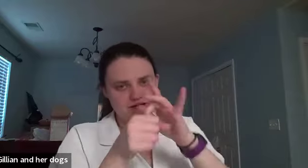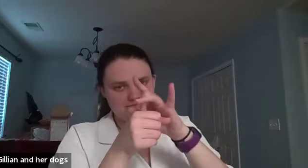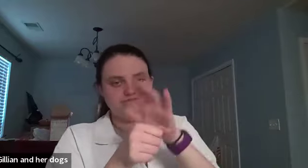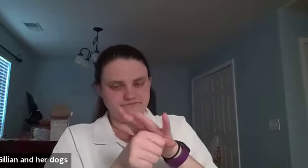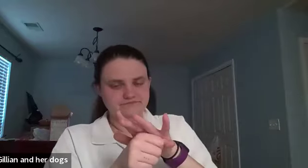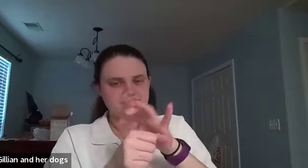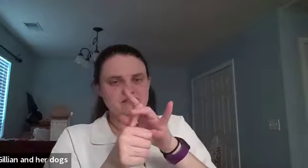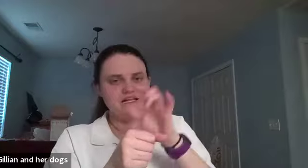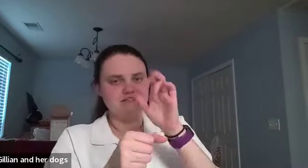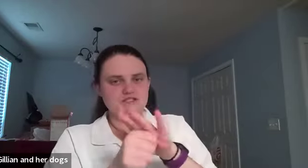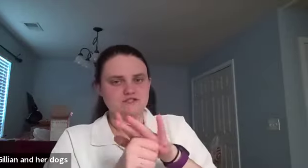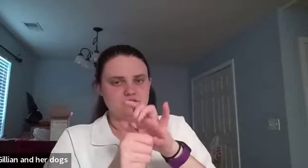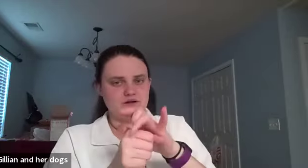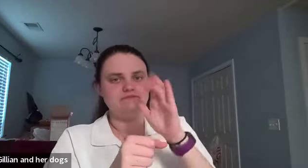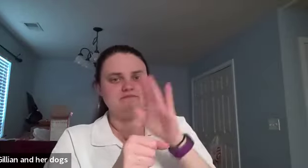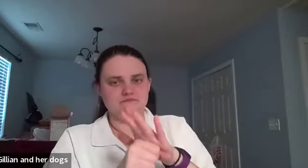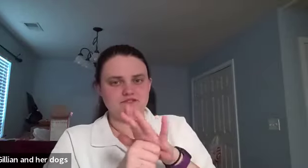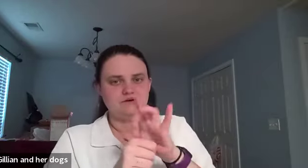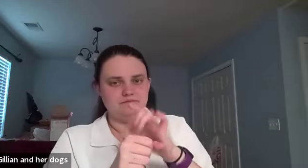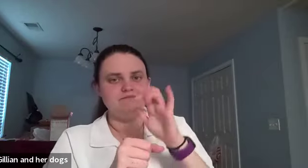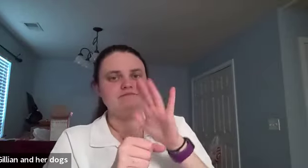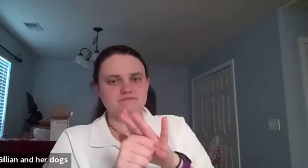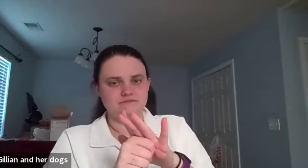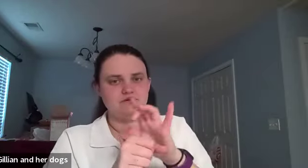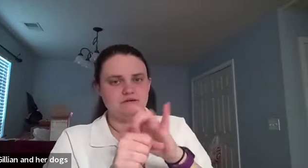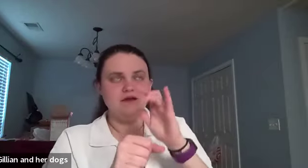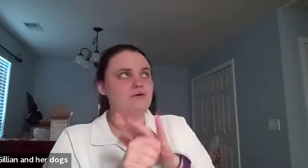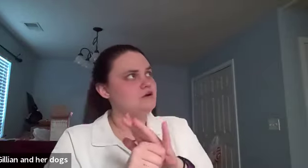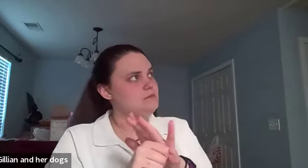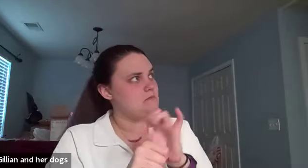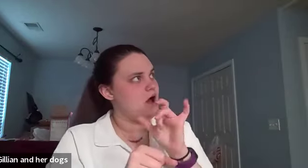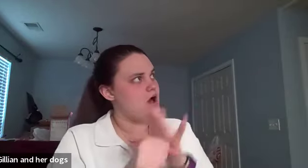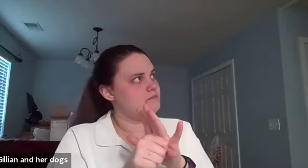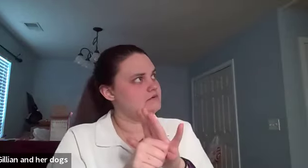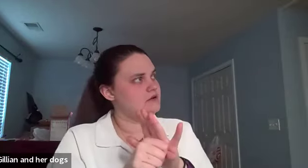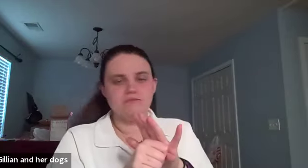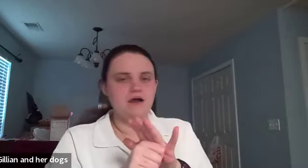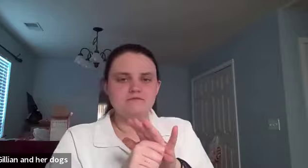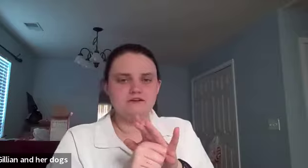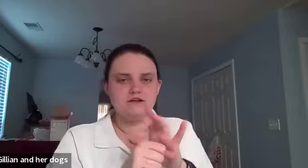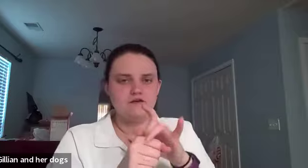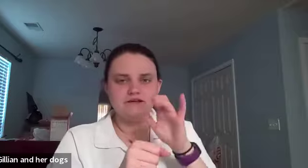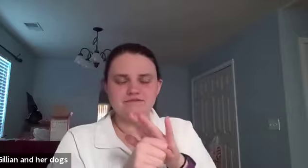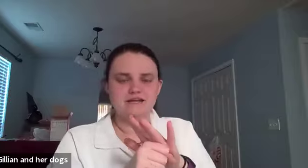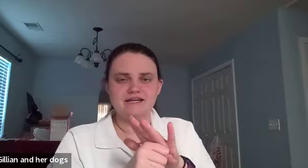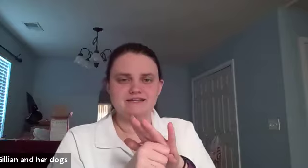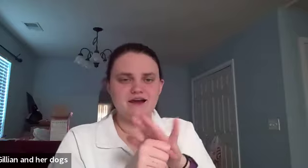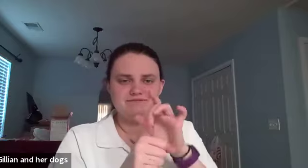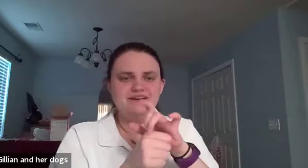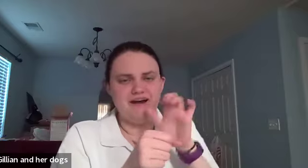but it's soda, soda, soda. Or it could be pop. No, I'm veering off again and I need to not.